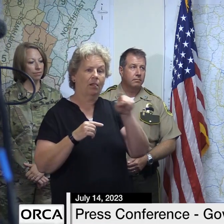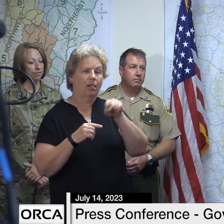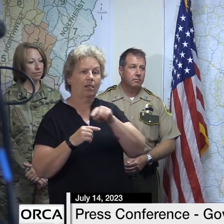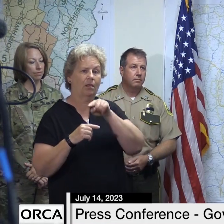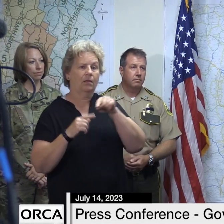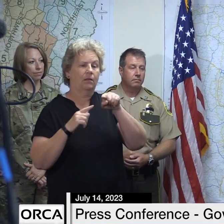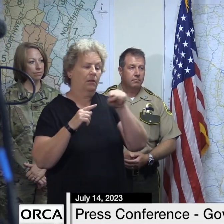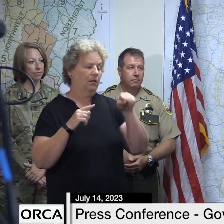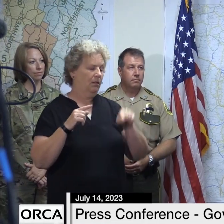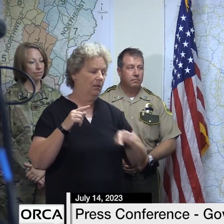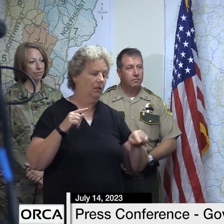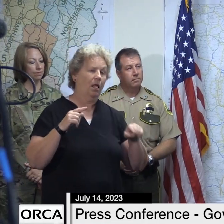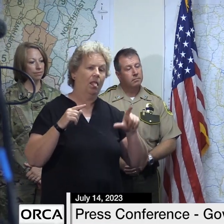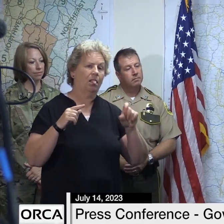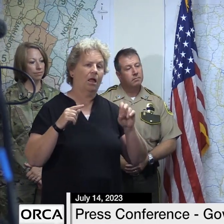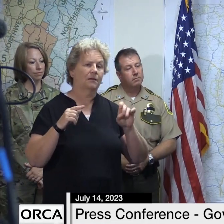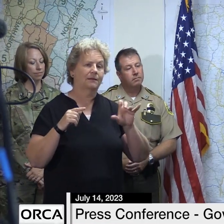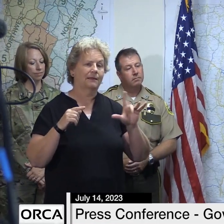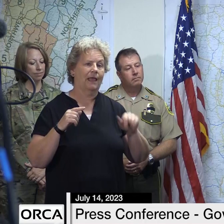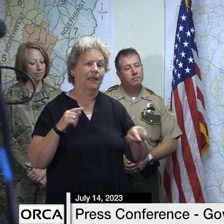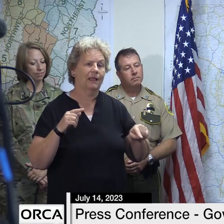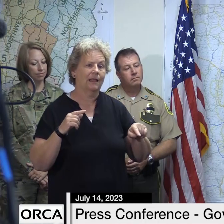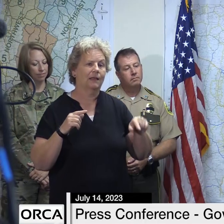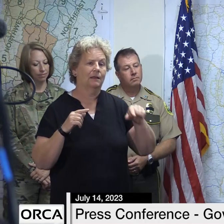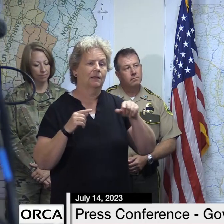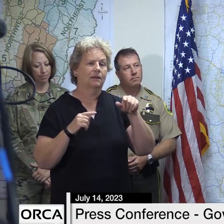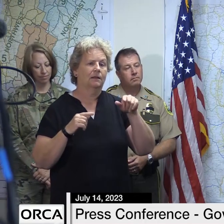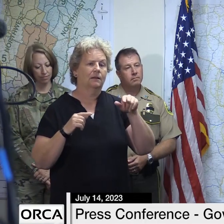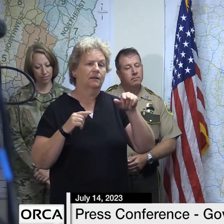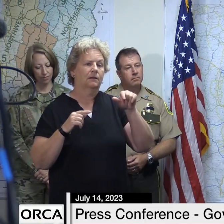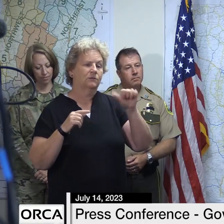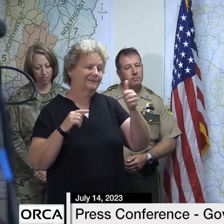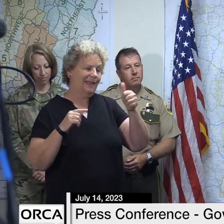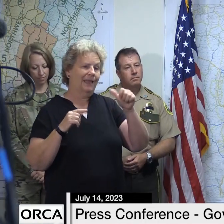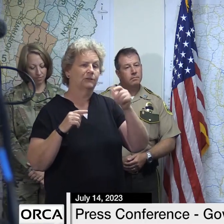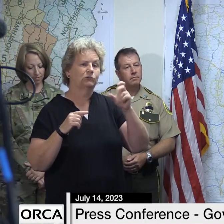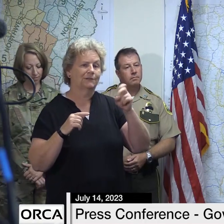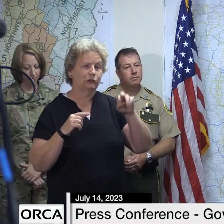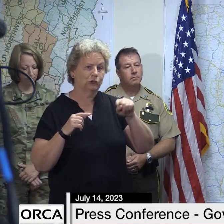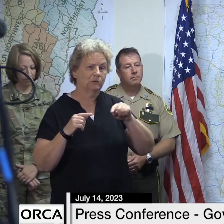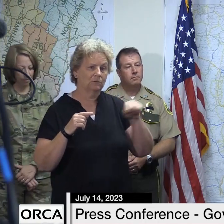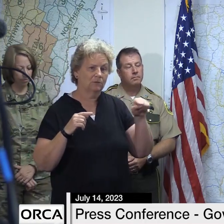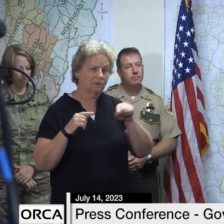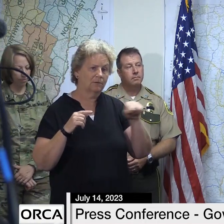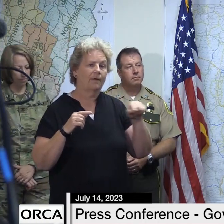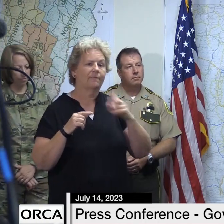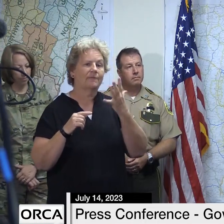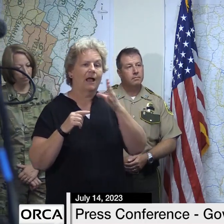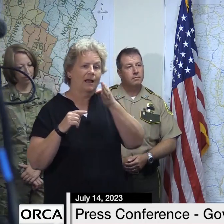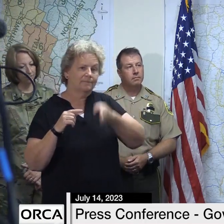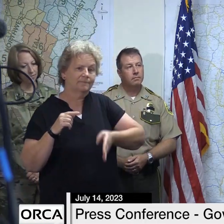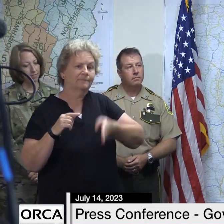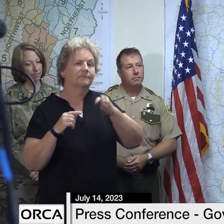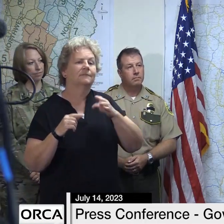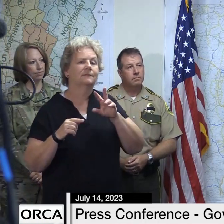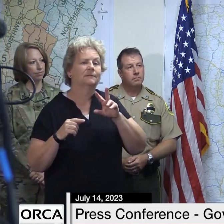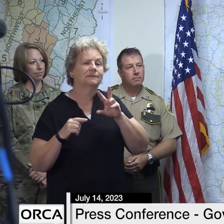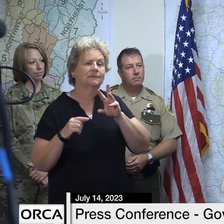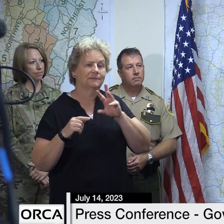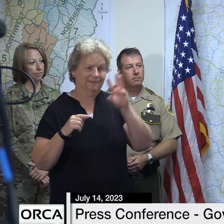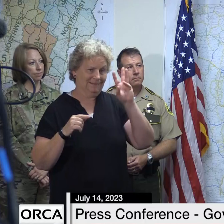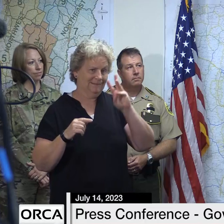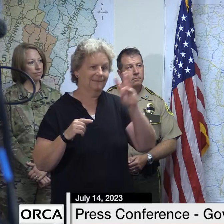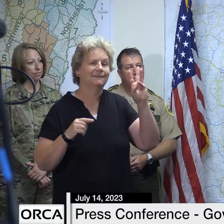Weston, Vermont 10 in Chester, Vermont 5 in Westminster, Vermont 66, Route